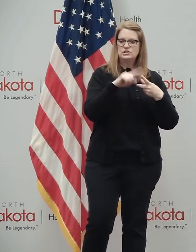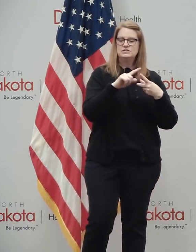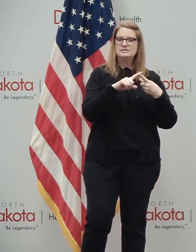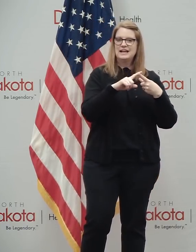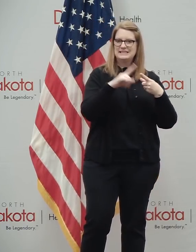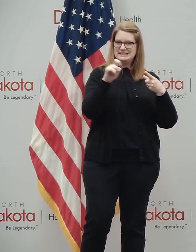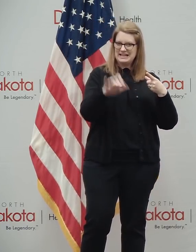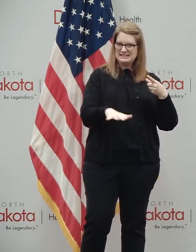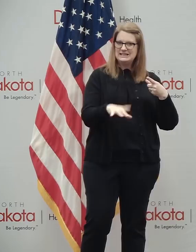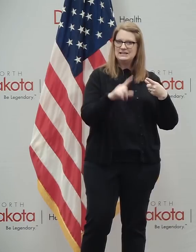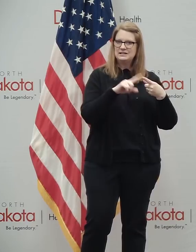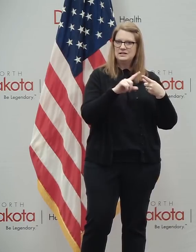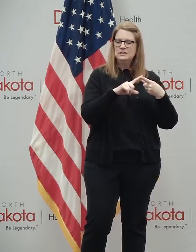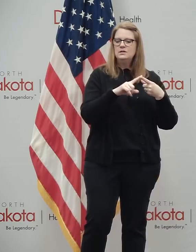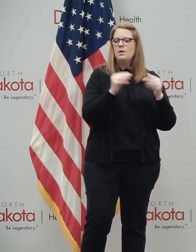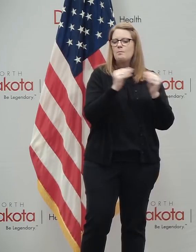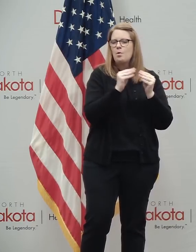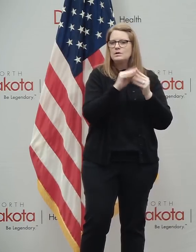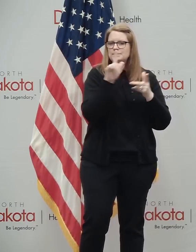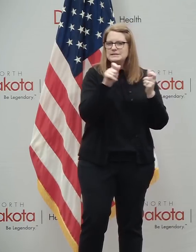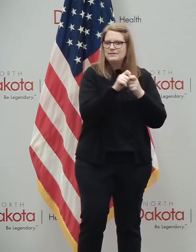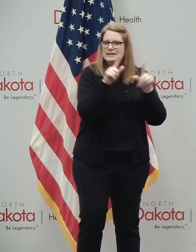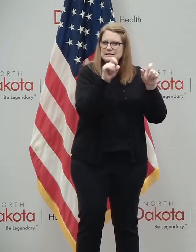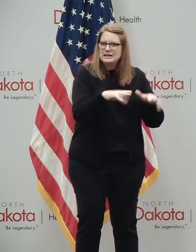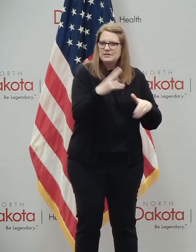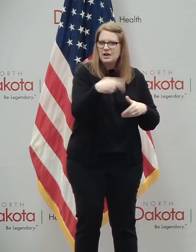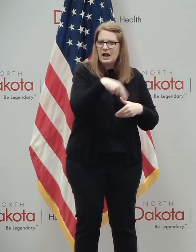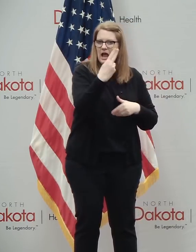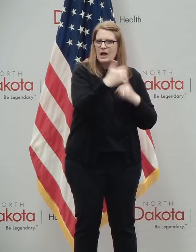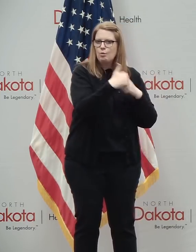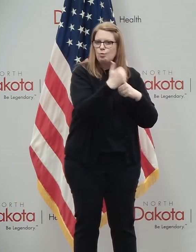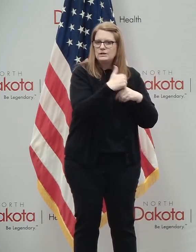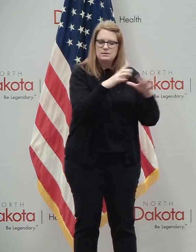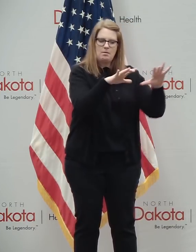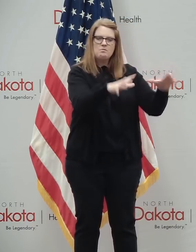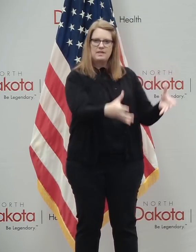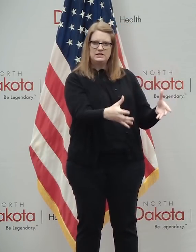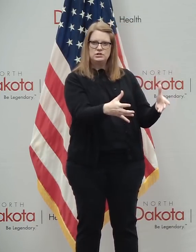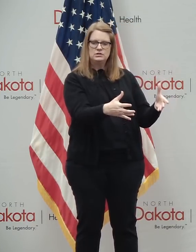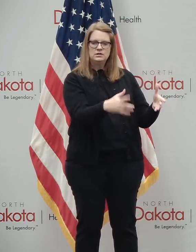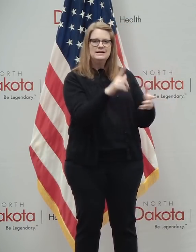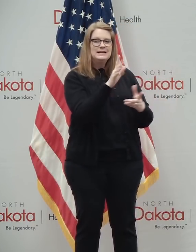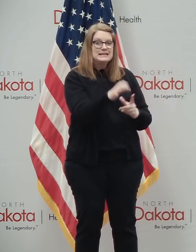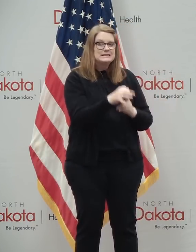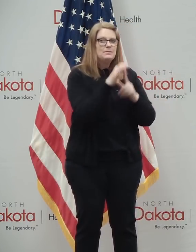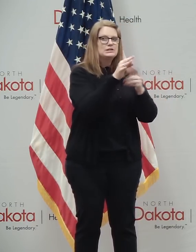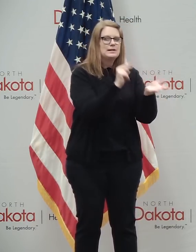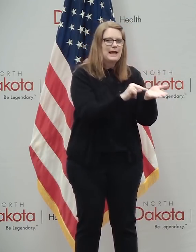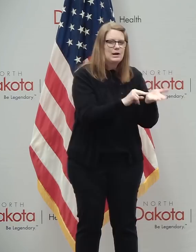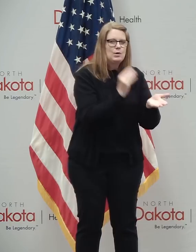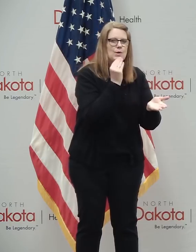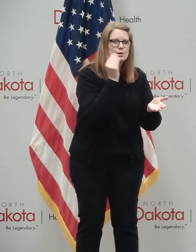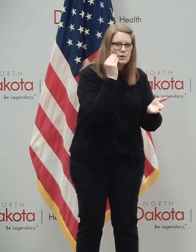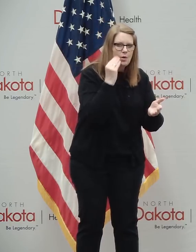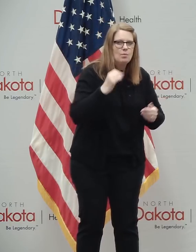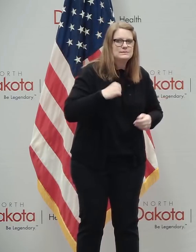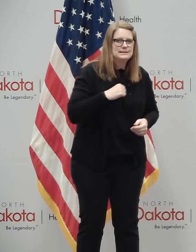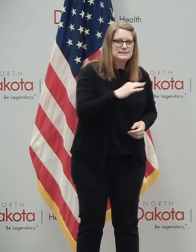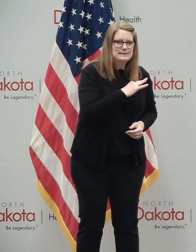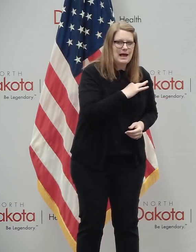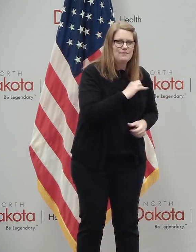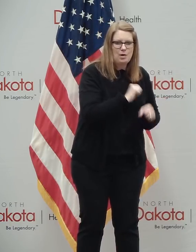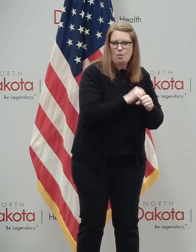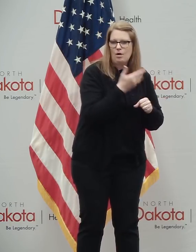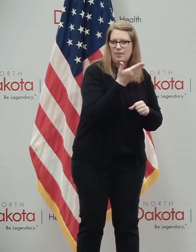testing. This will include more targeted testing of high-risk populations, especially long-term care residents and staff. Because